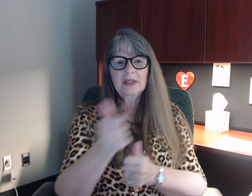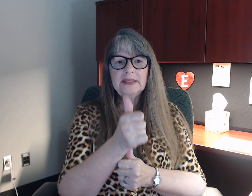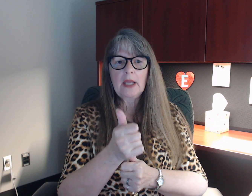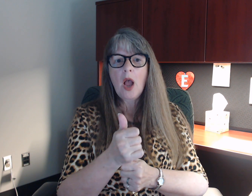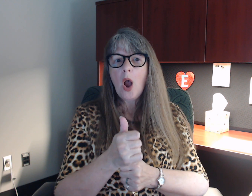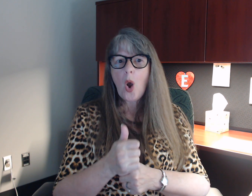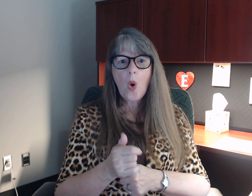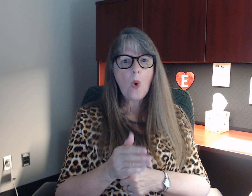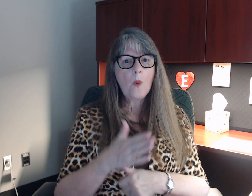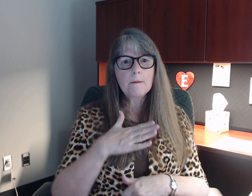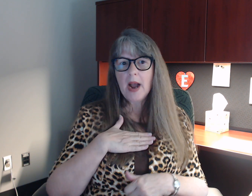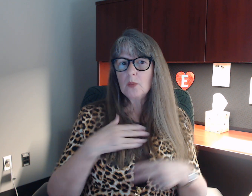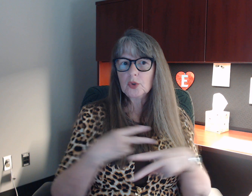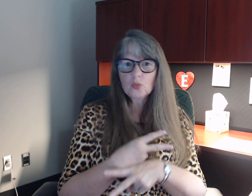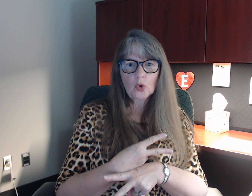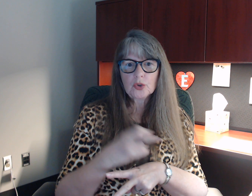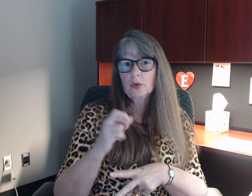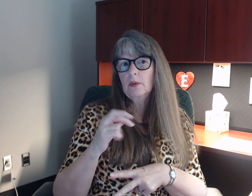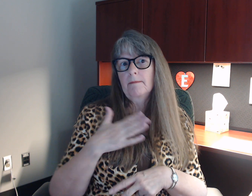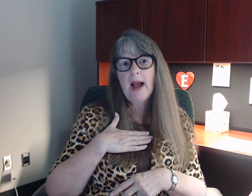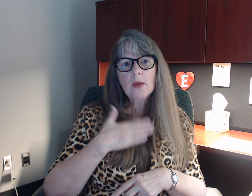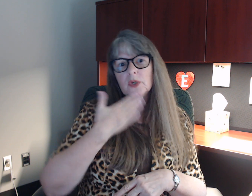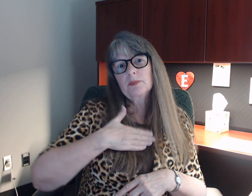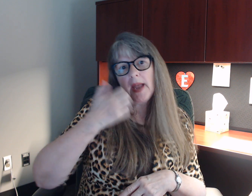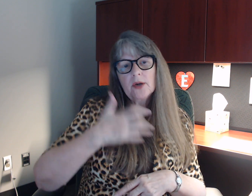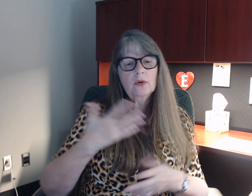like, oh, mine was worse, or mine was better, or